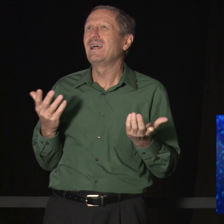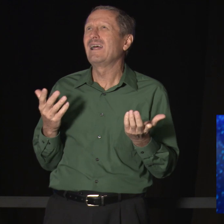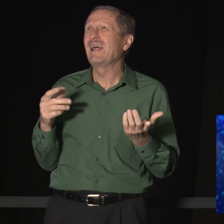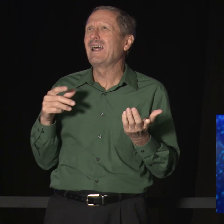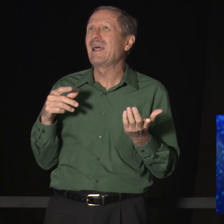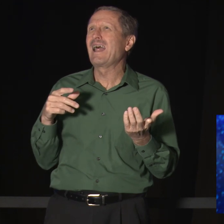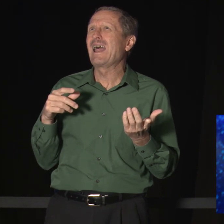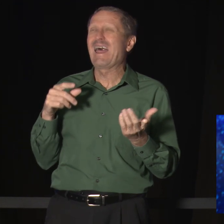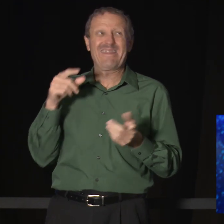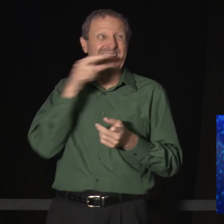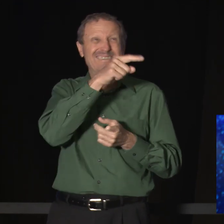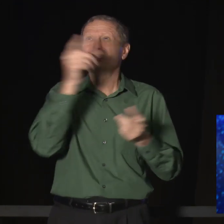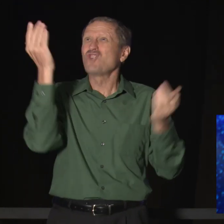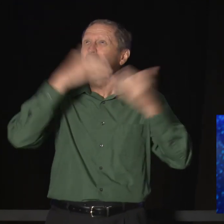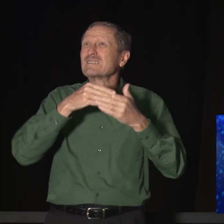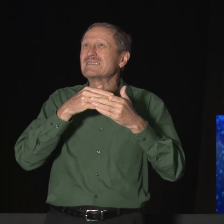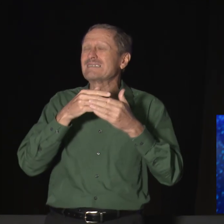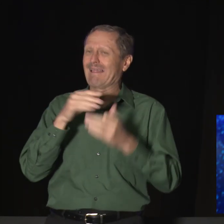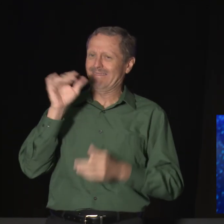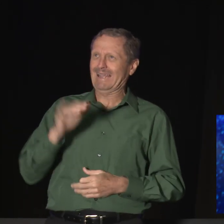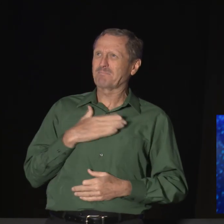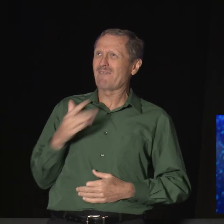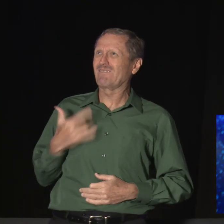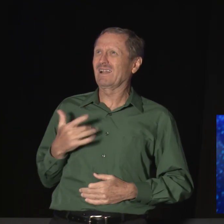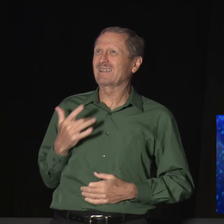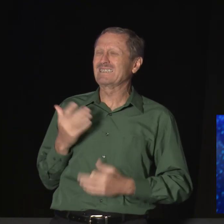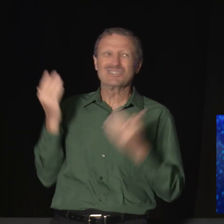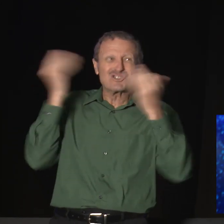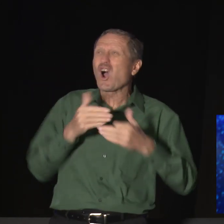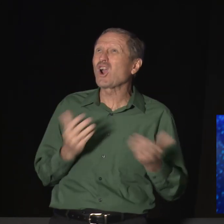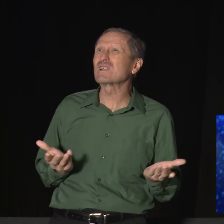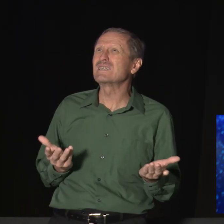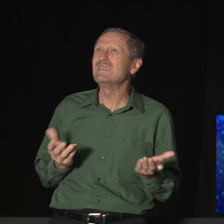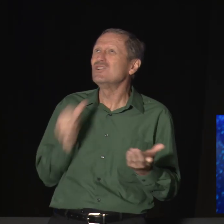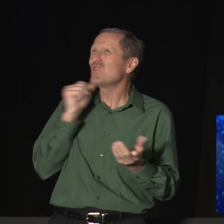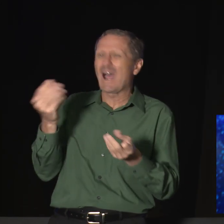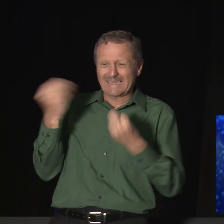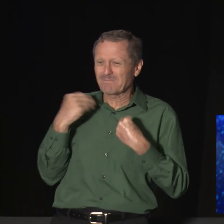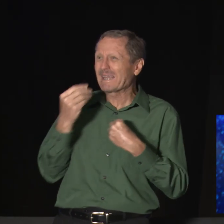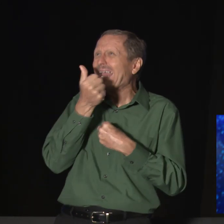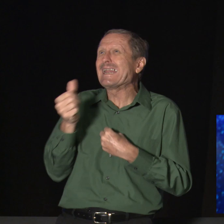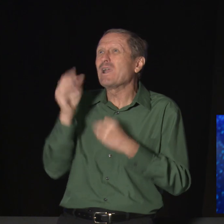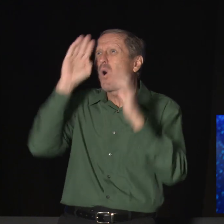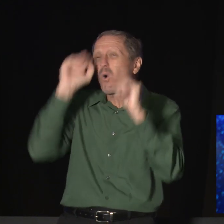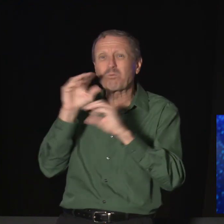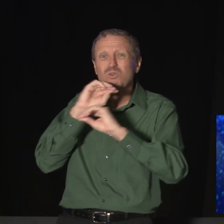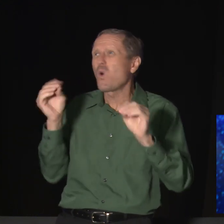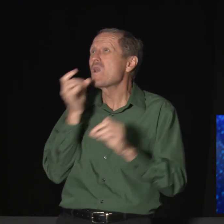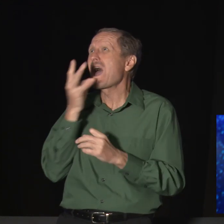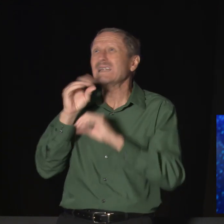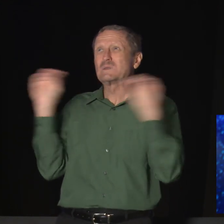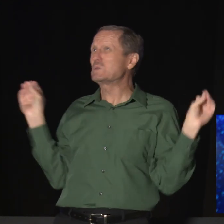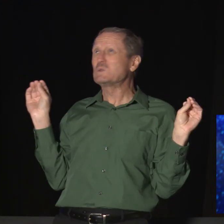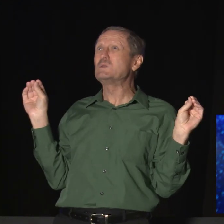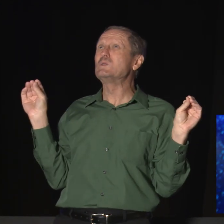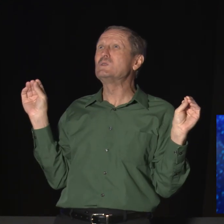exactly how I feel. It's dark, God. You're not giving me any light, any hope.